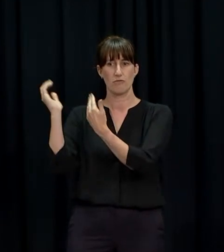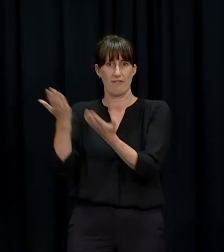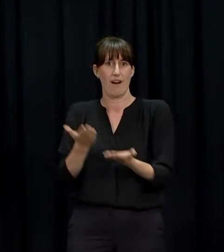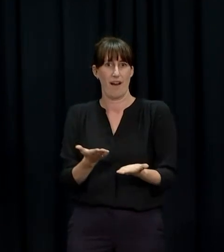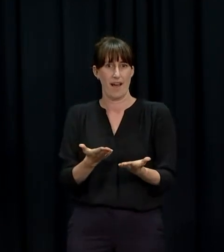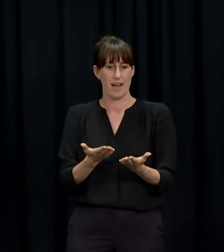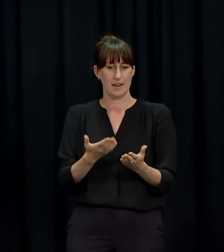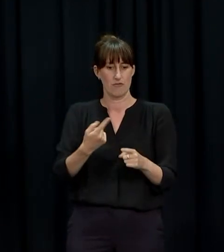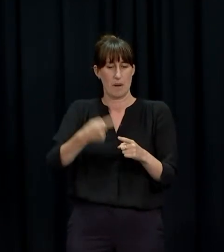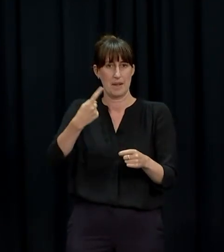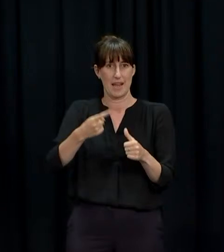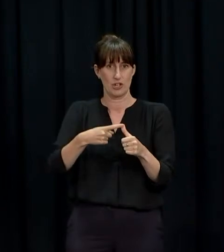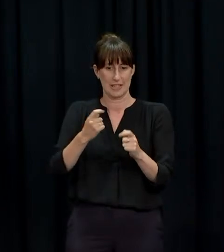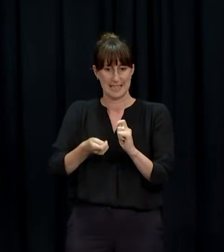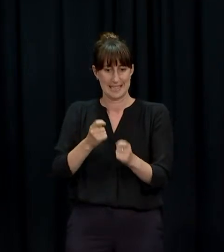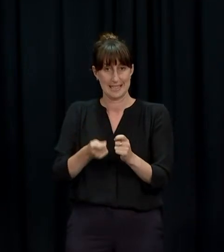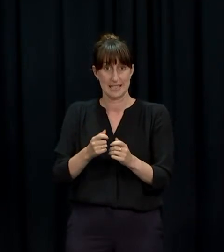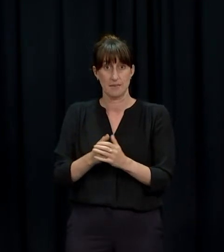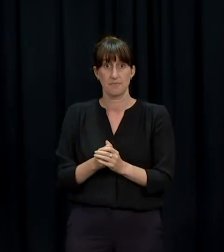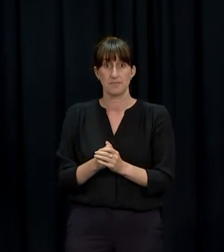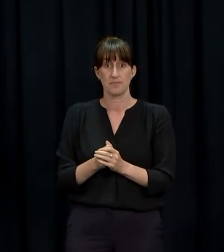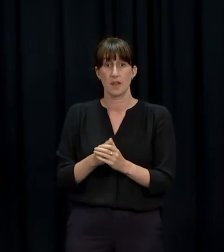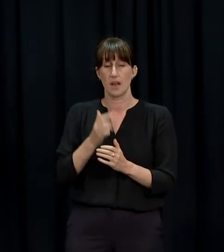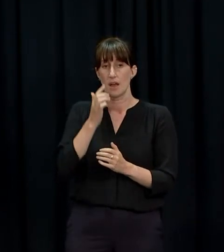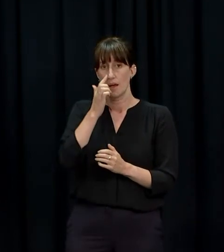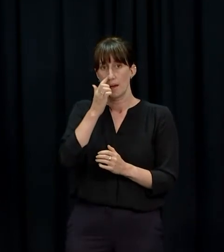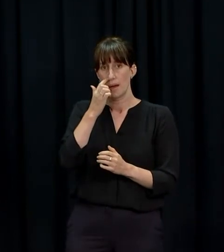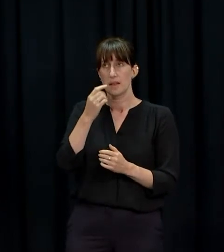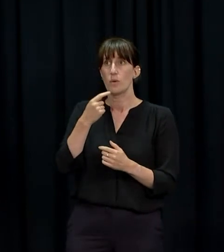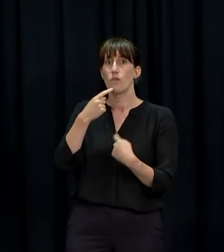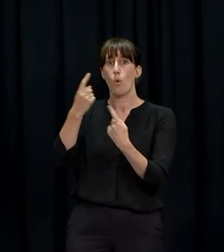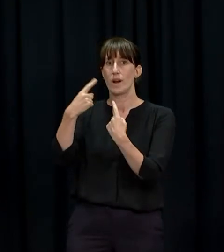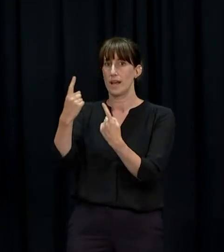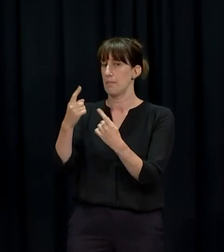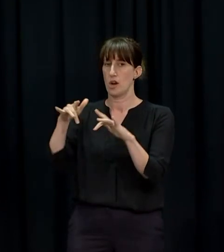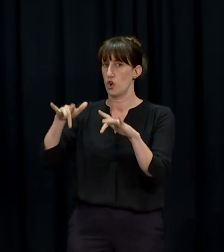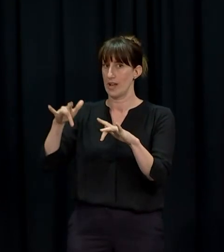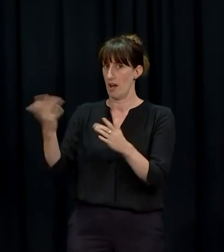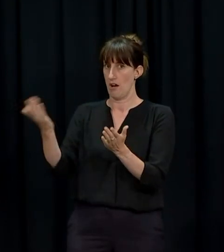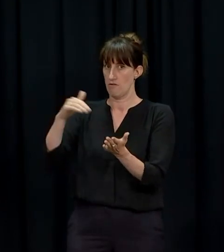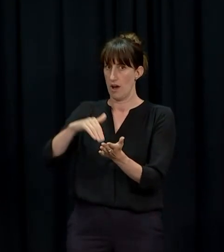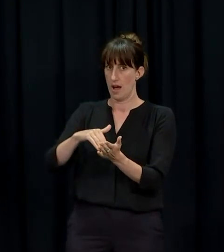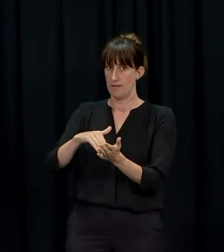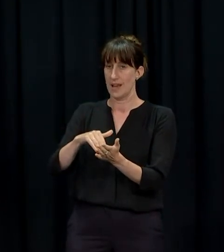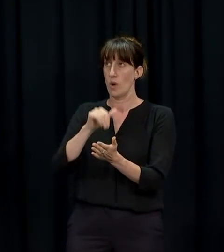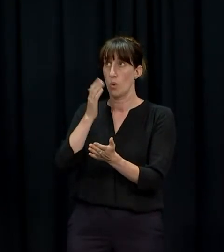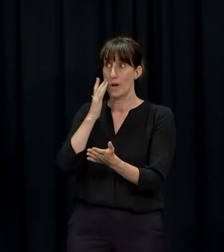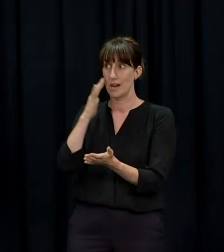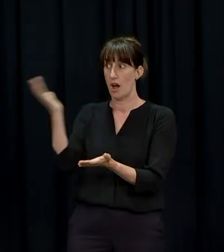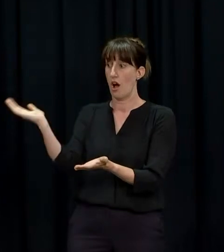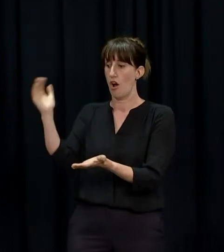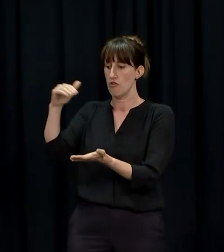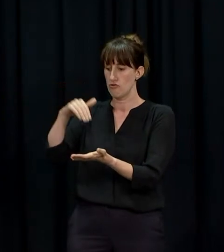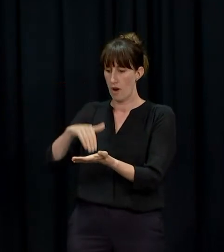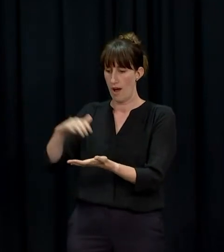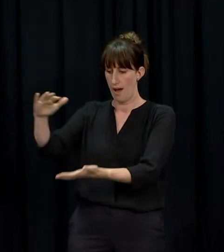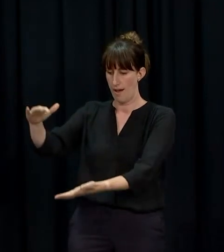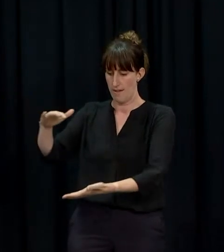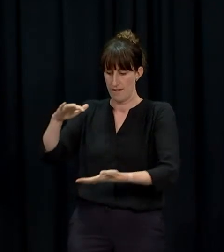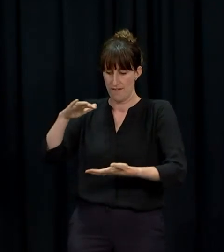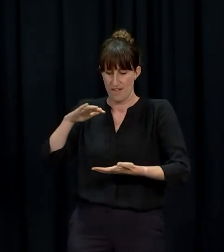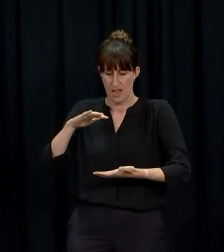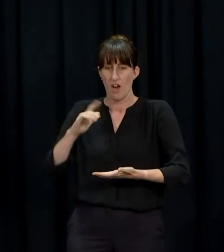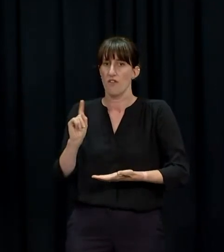that forward orders of tests that haven't yet arrived in the country, that those be consolidated into the government's